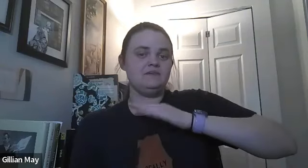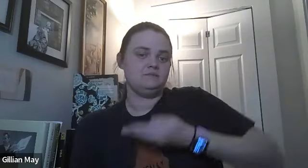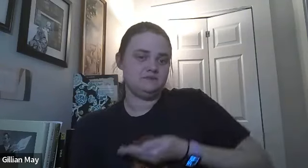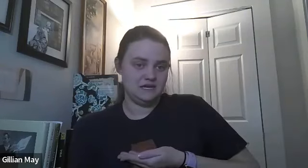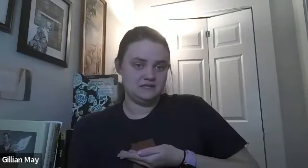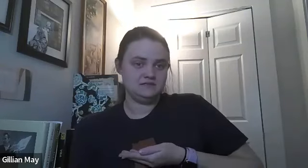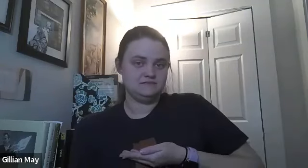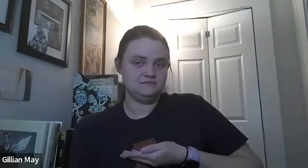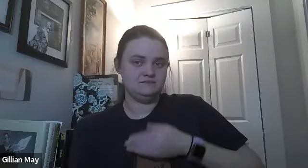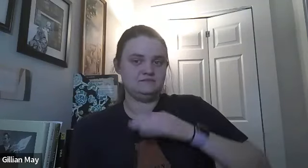upset,